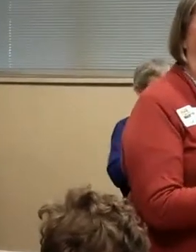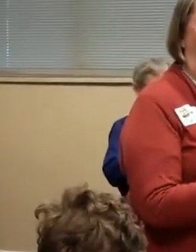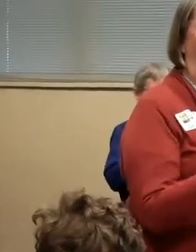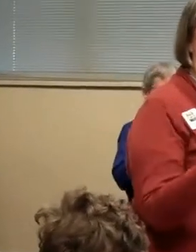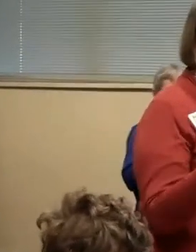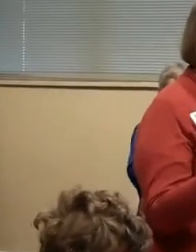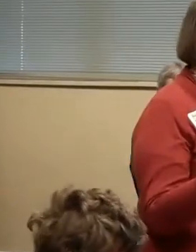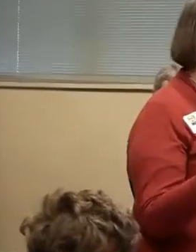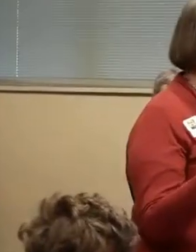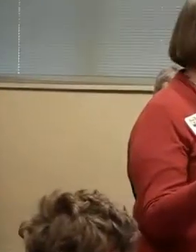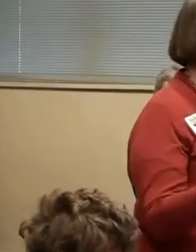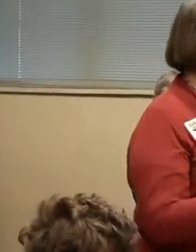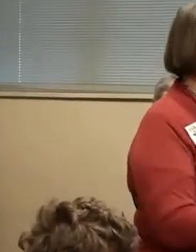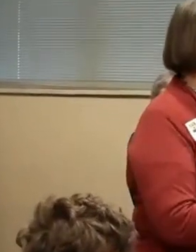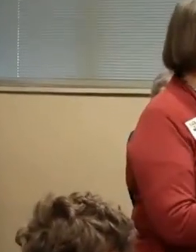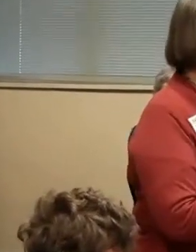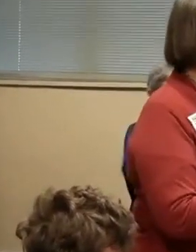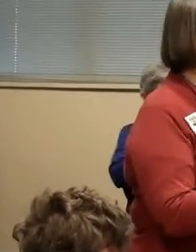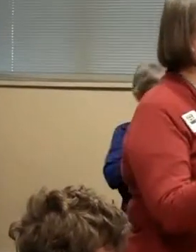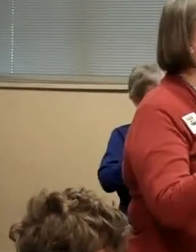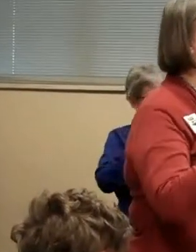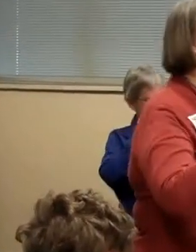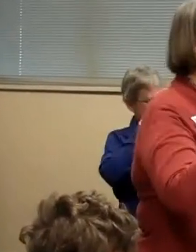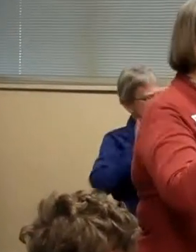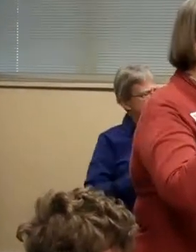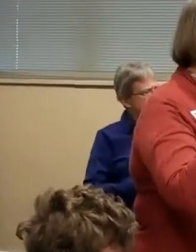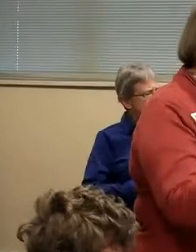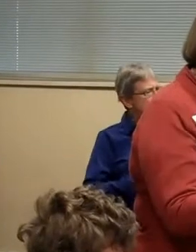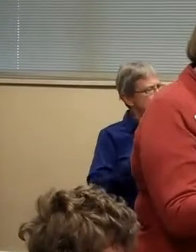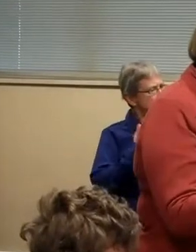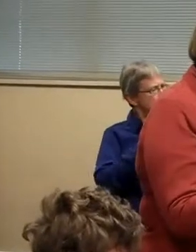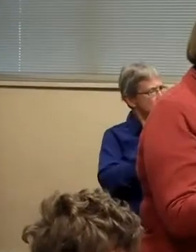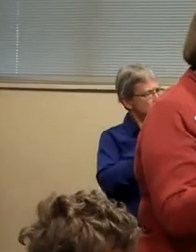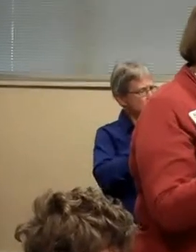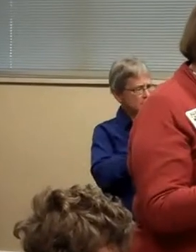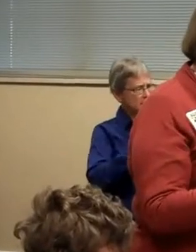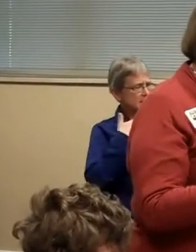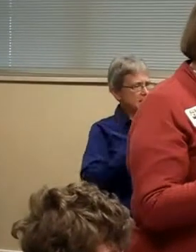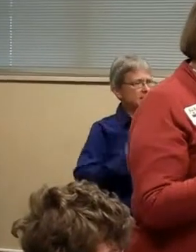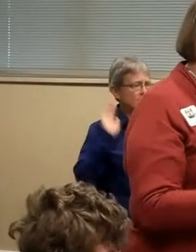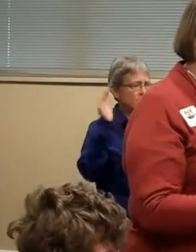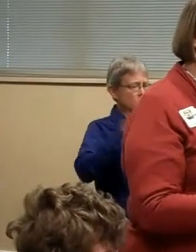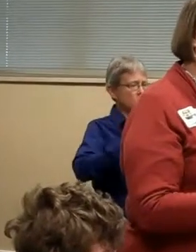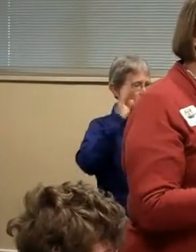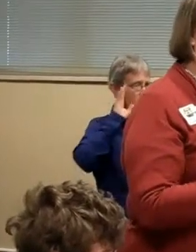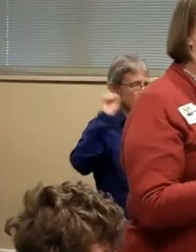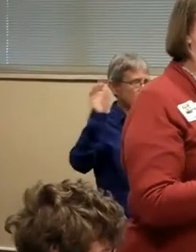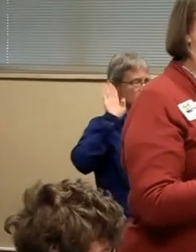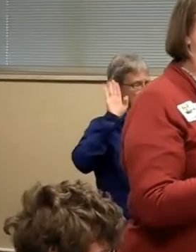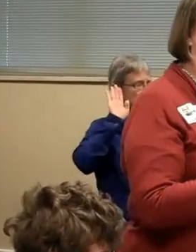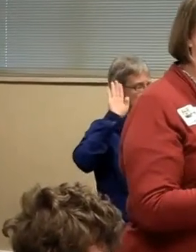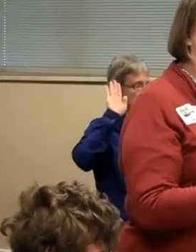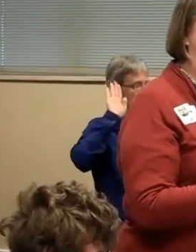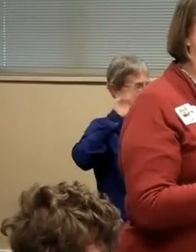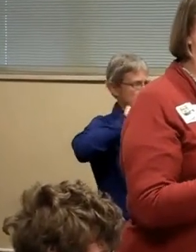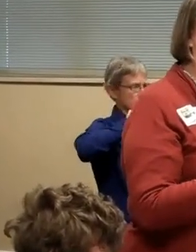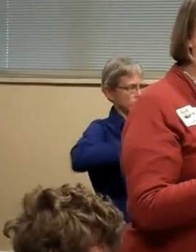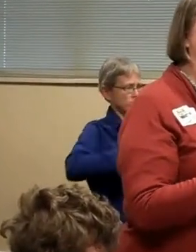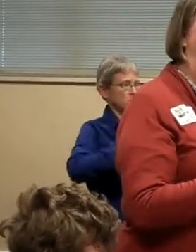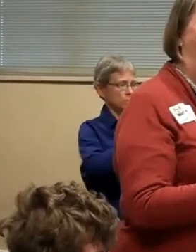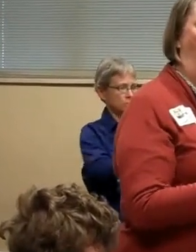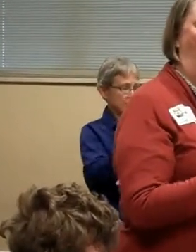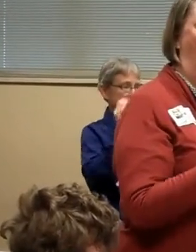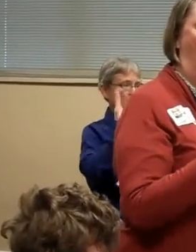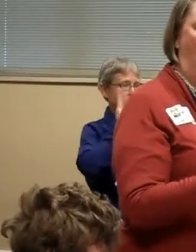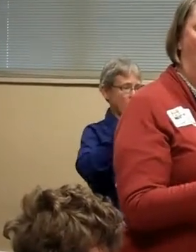is for other kids. We are very focused on the President's directive that the United States will